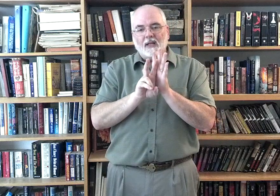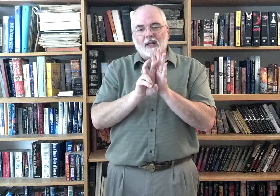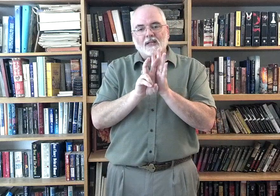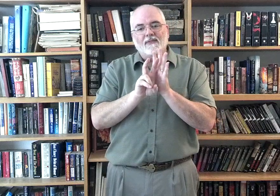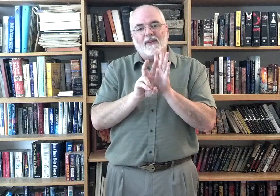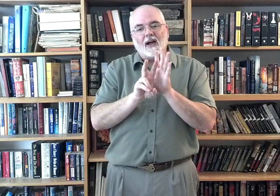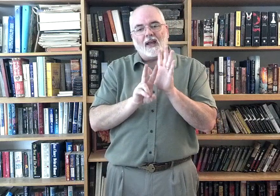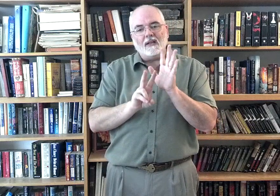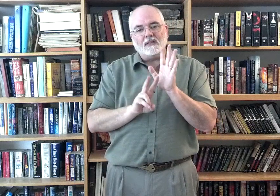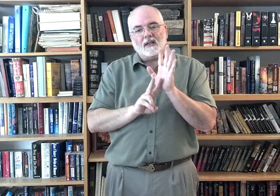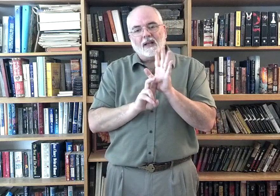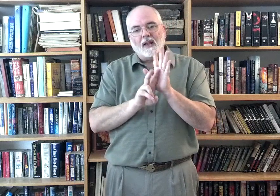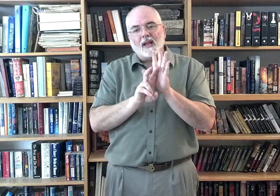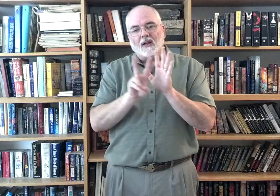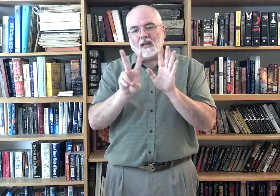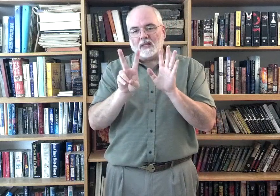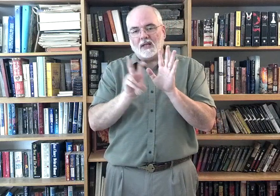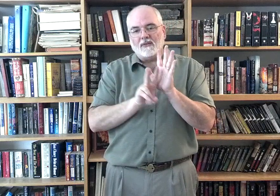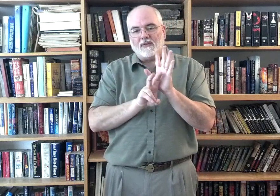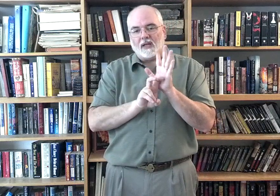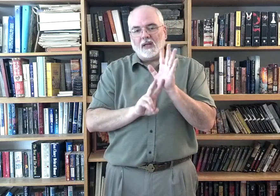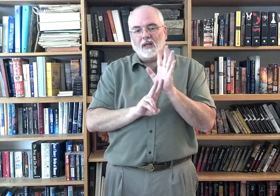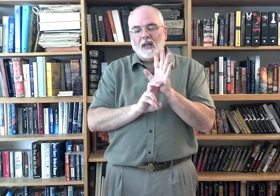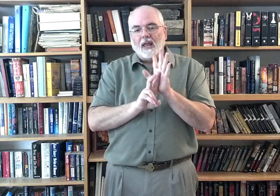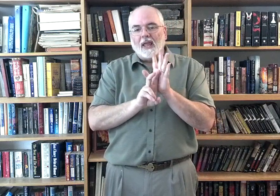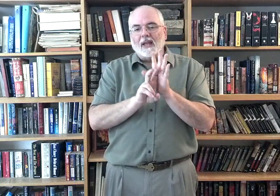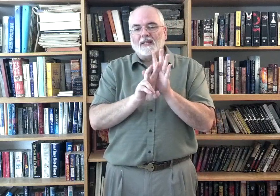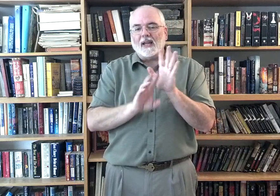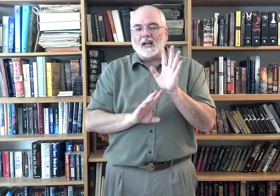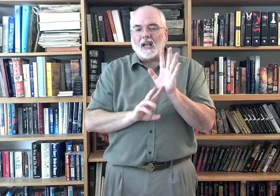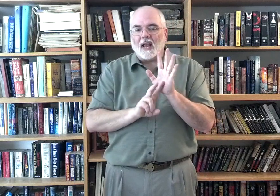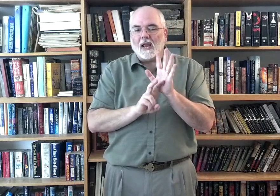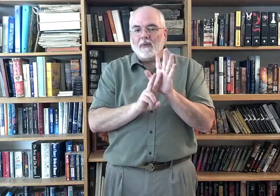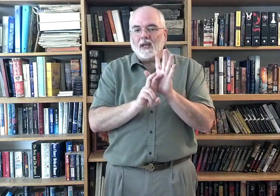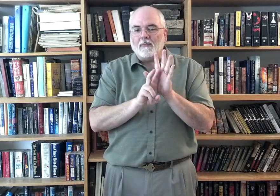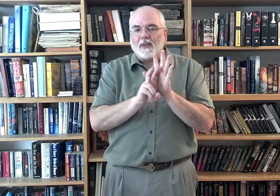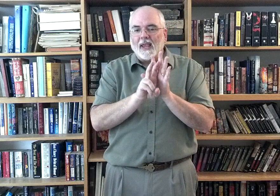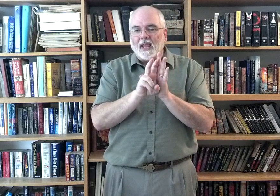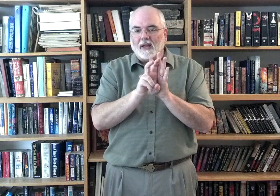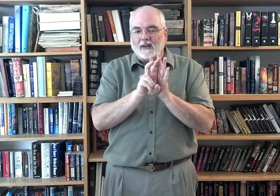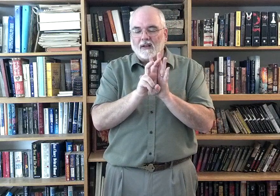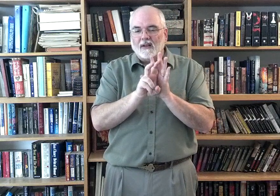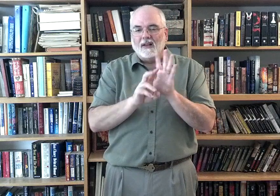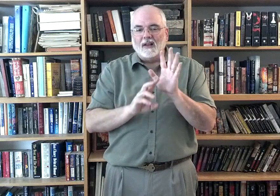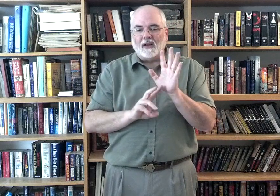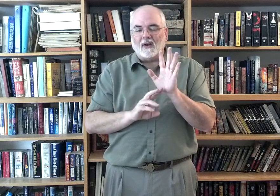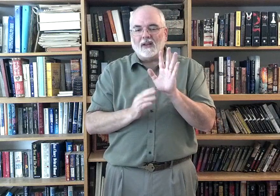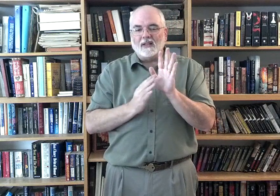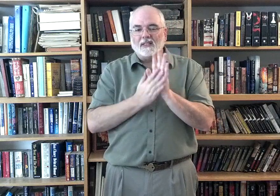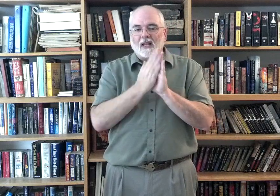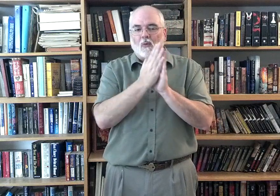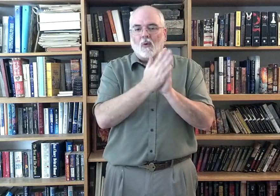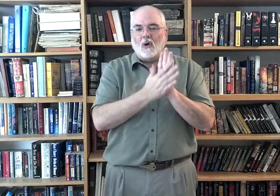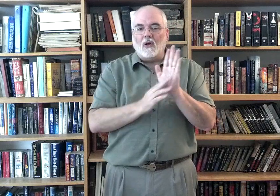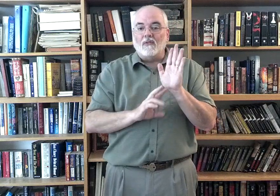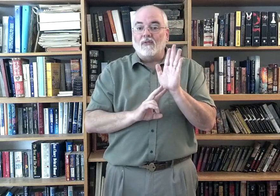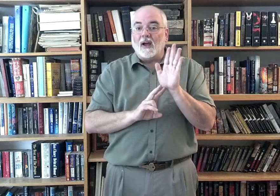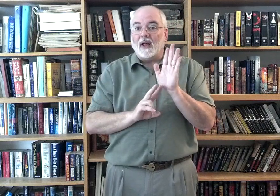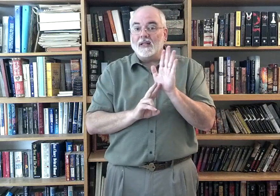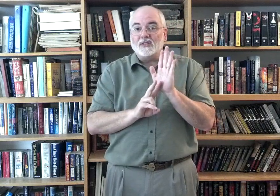It's vines. Okay, it's letter V. And it's kind of climbing up the hand. Alright, this is like a wall, vines